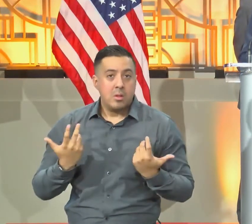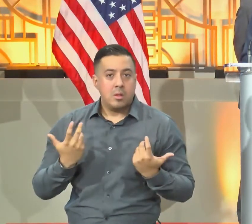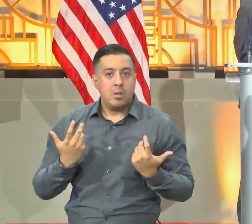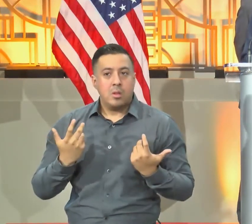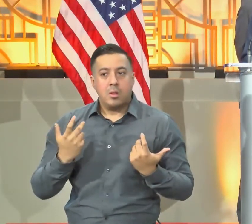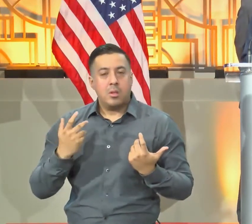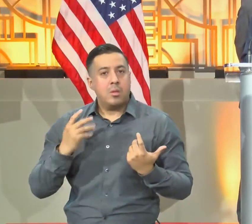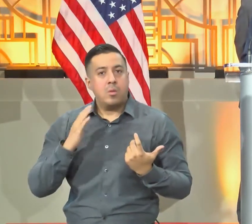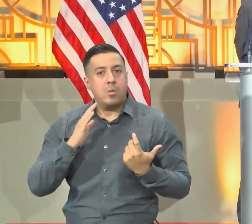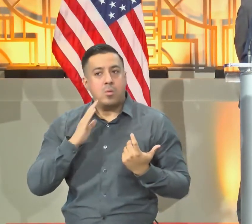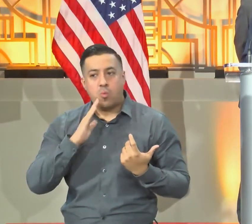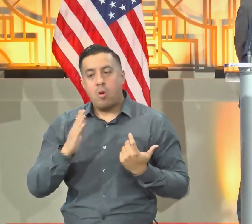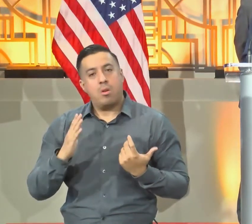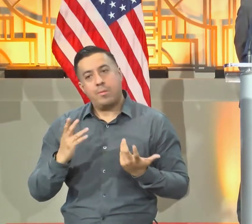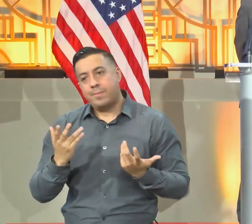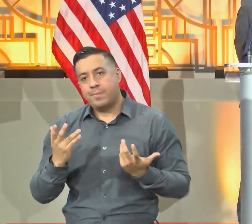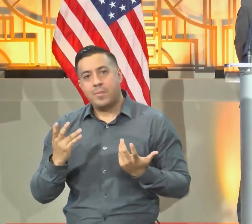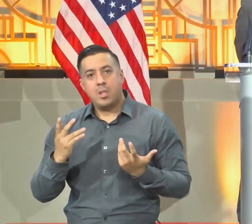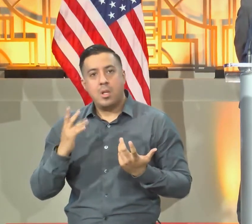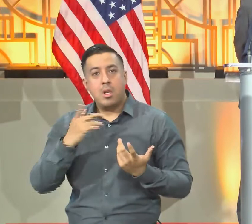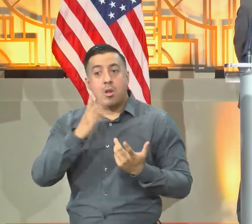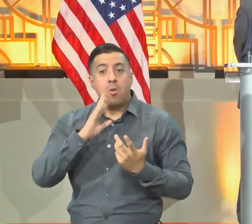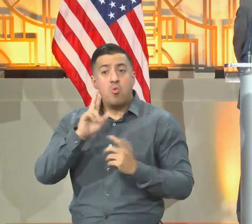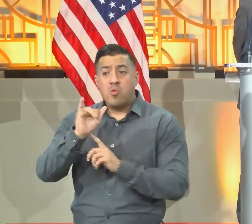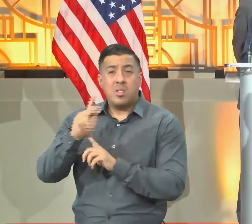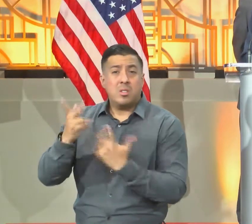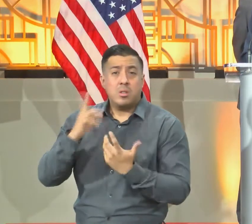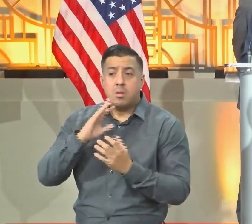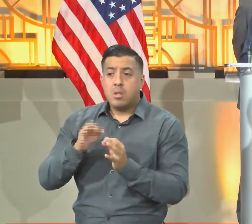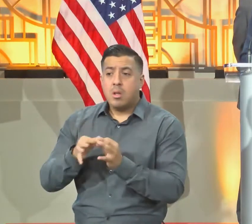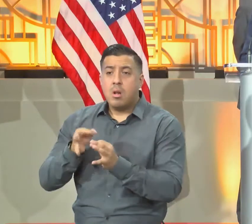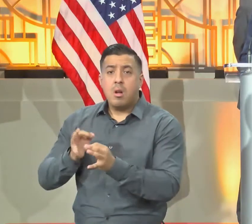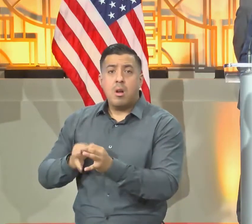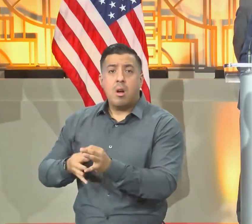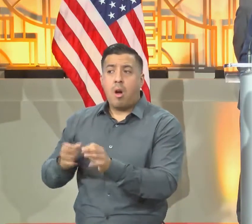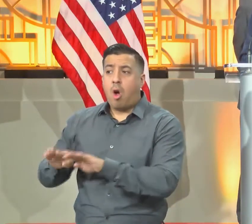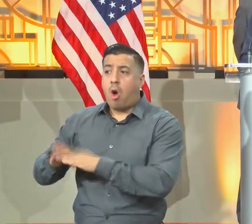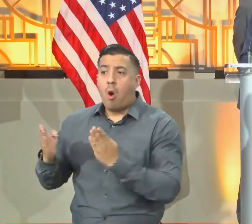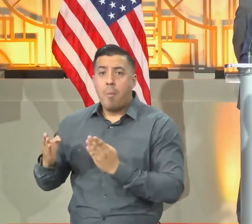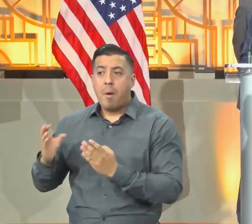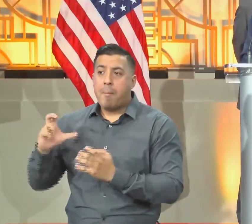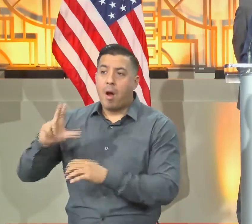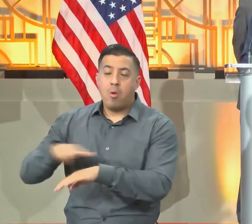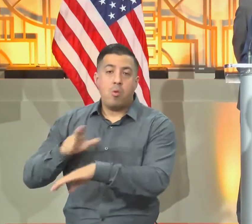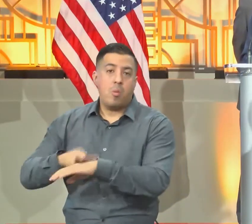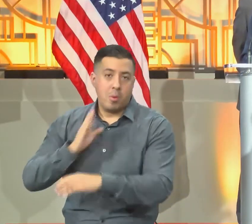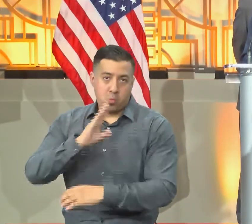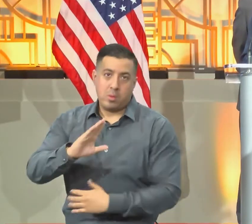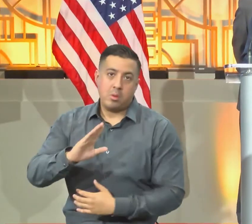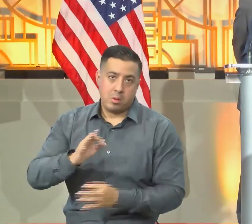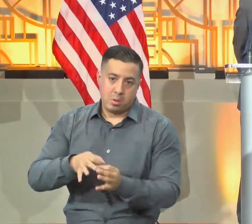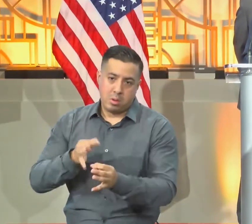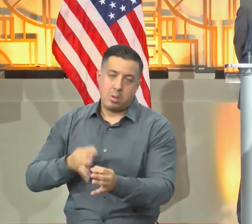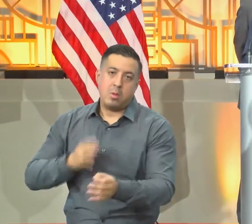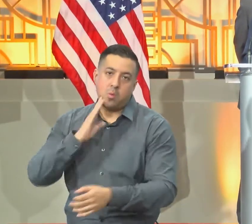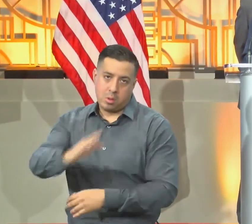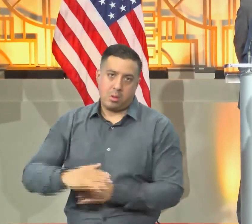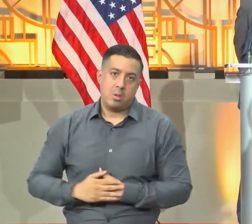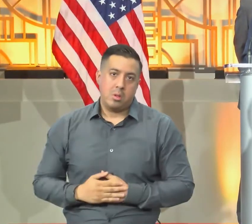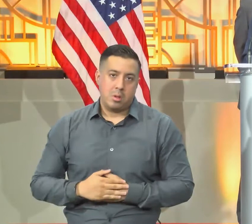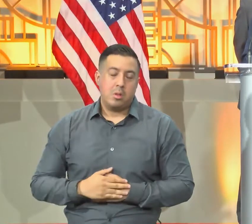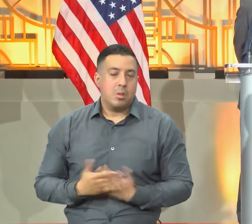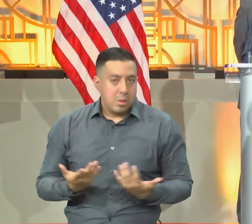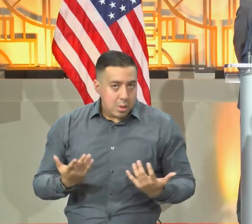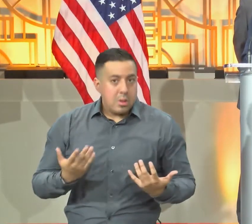delaying the opening any further, or even going back. So again, this virus is still very